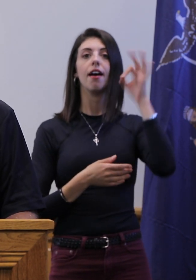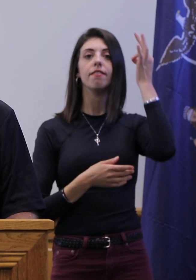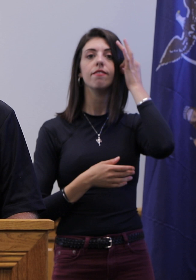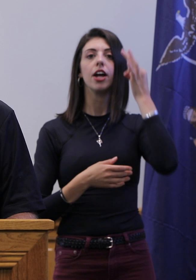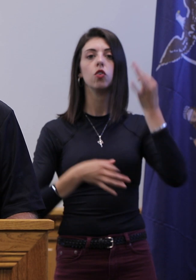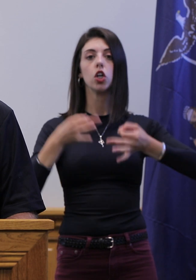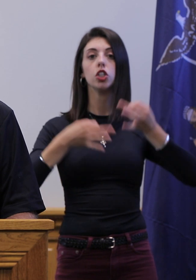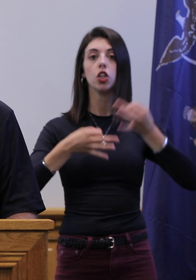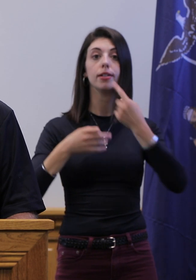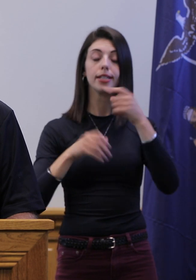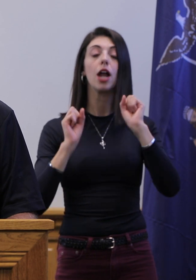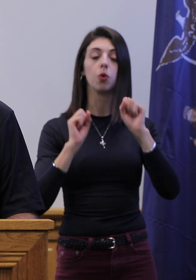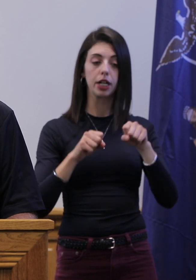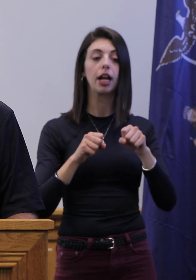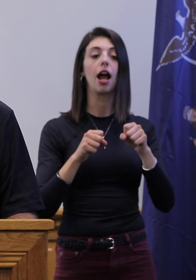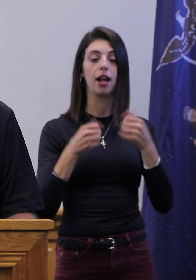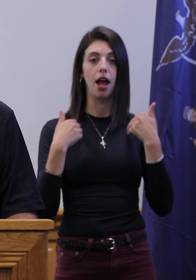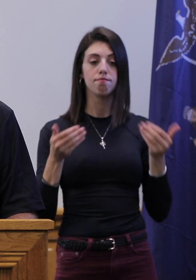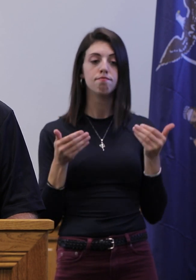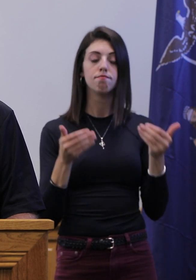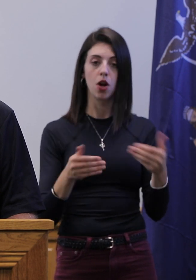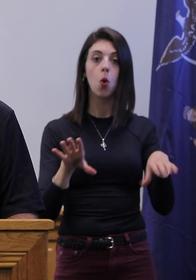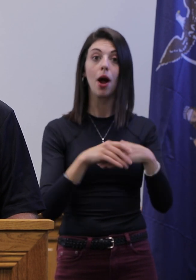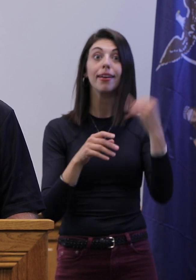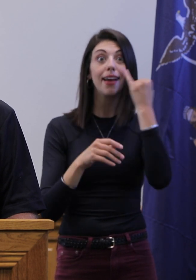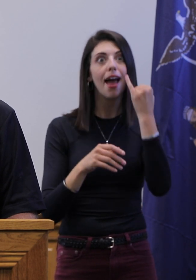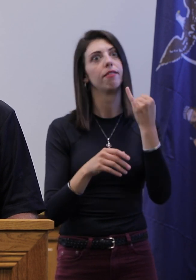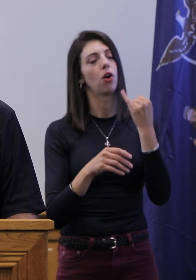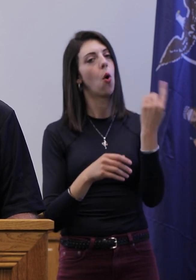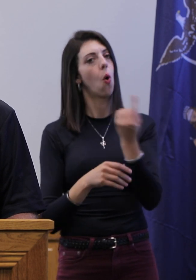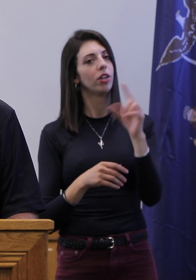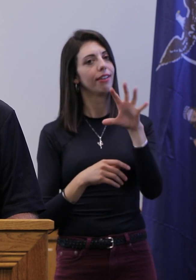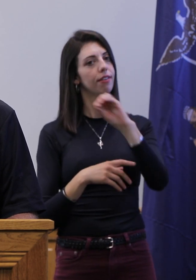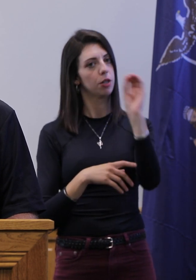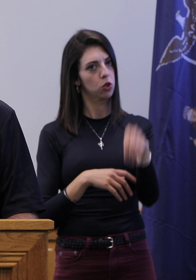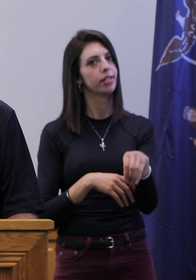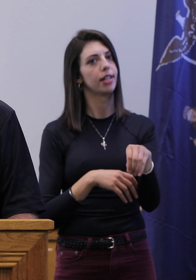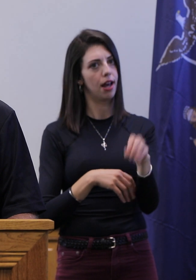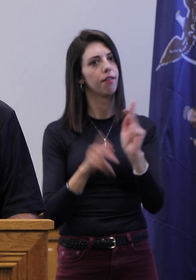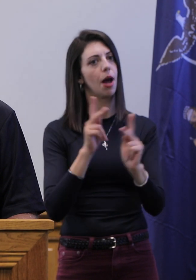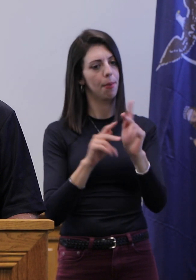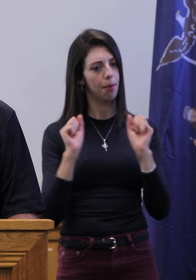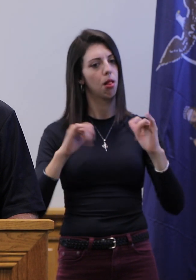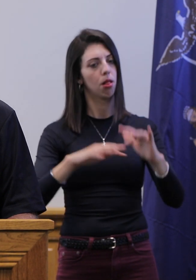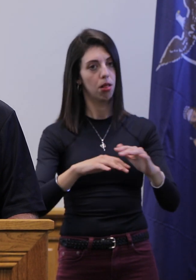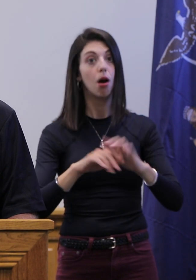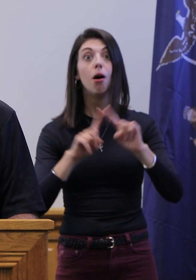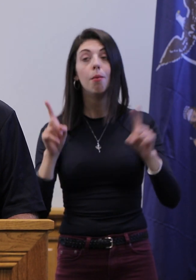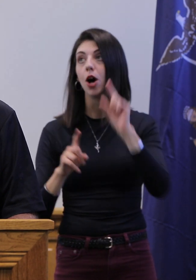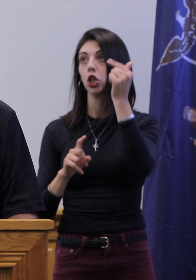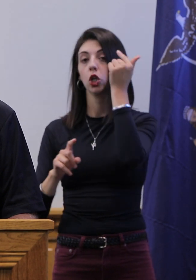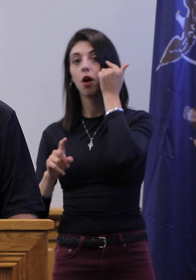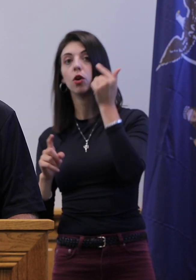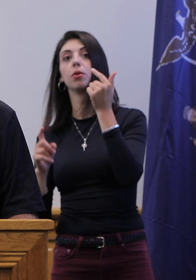if they follow the 50% capacity required for residents. However, the governor and the state health commissioner disagree